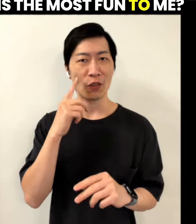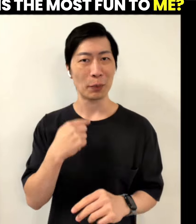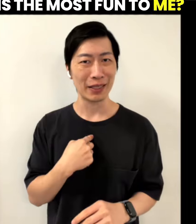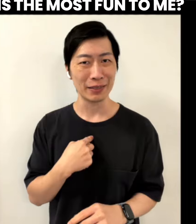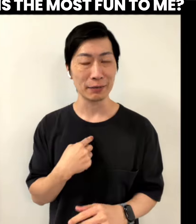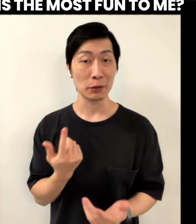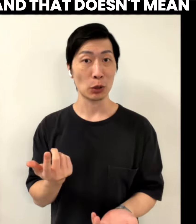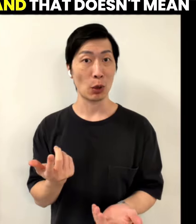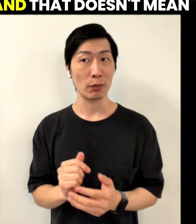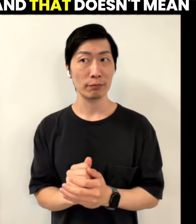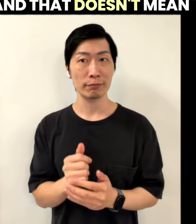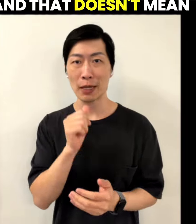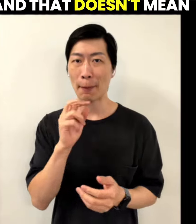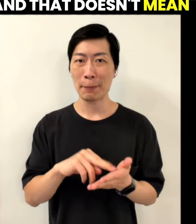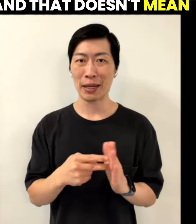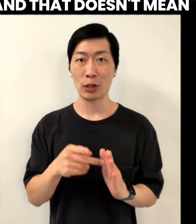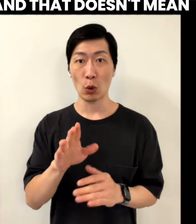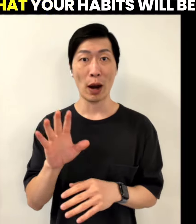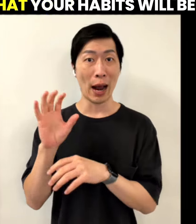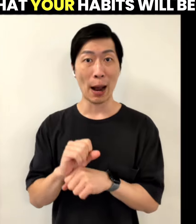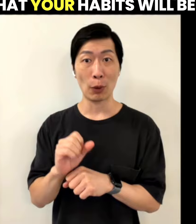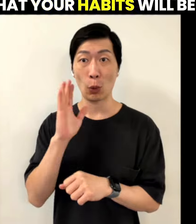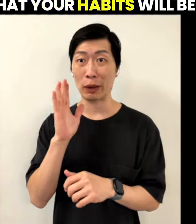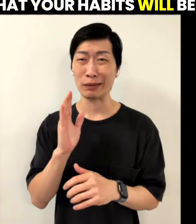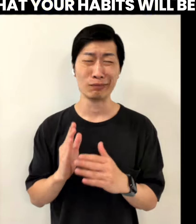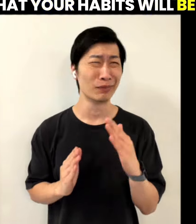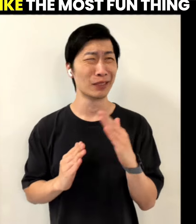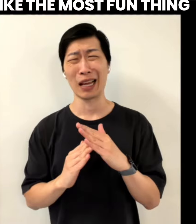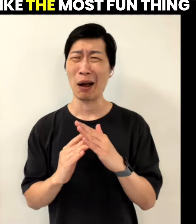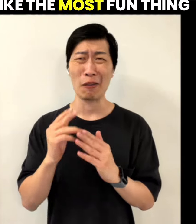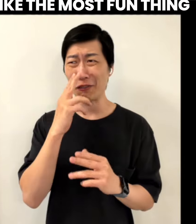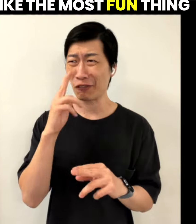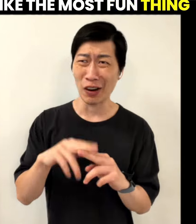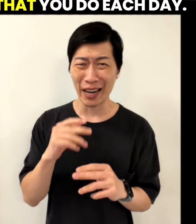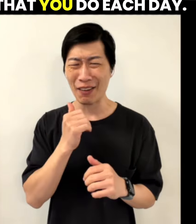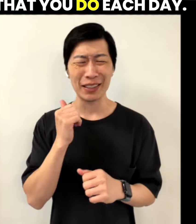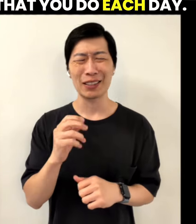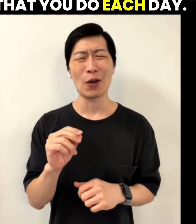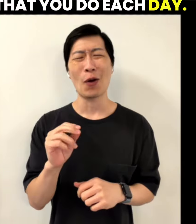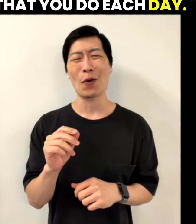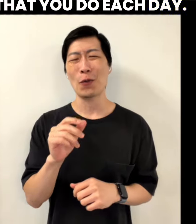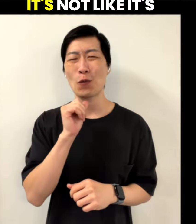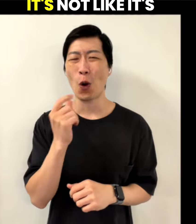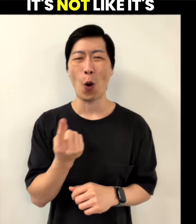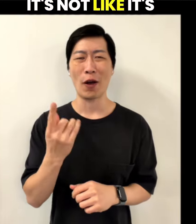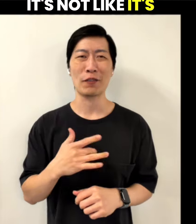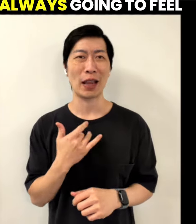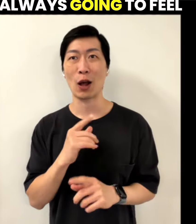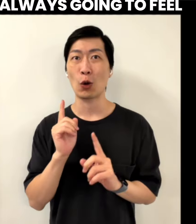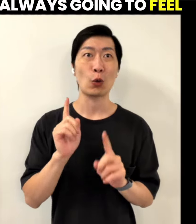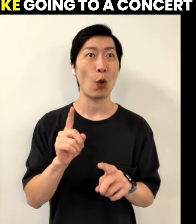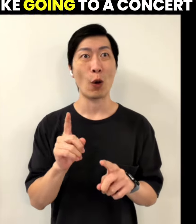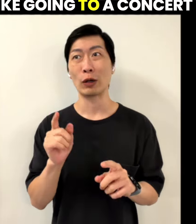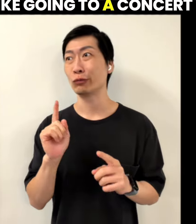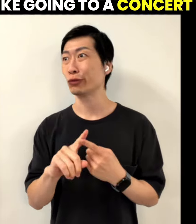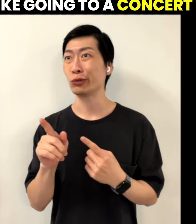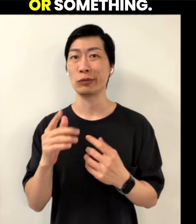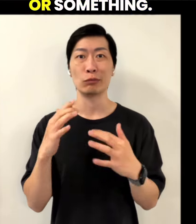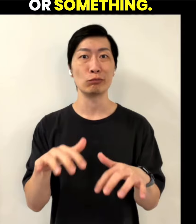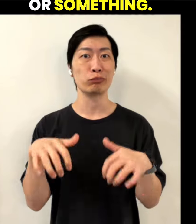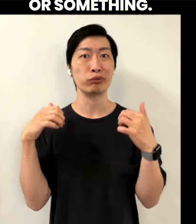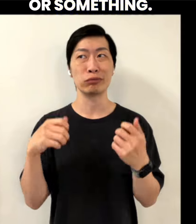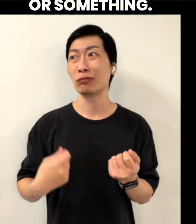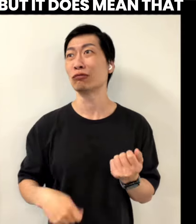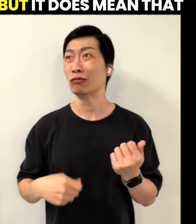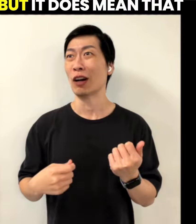fun to me? And that doesn't mean that your habits will be like the most fun thing that you do each day. It's not like it's always going to feel like going to a concert